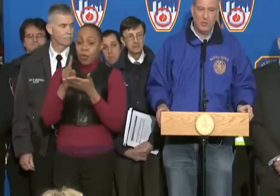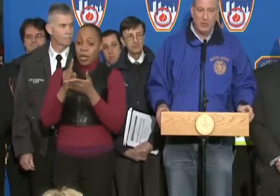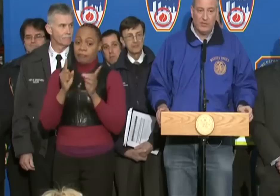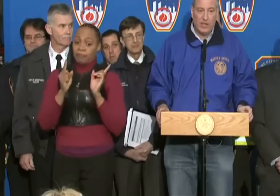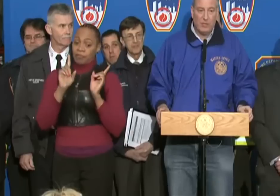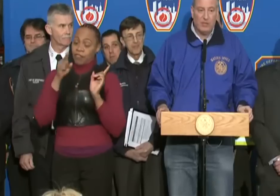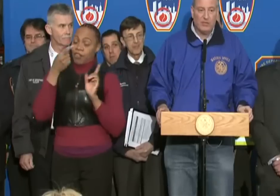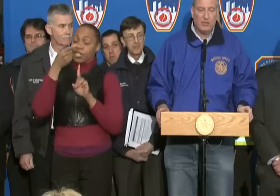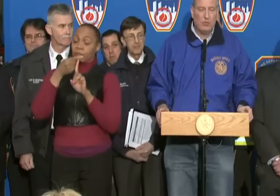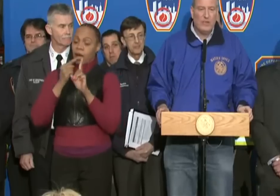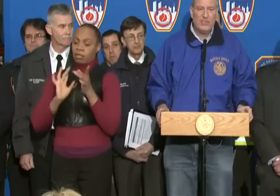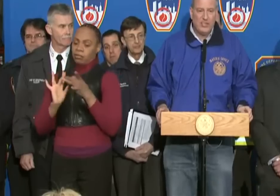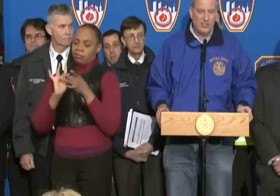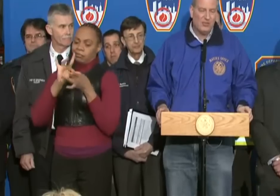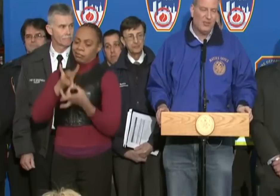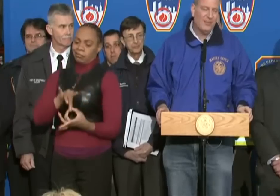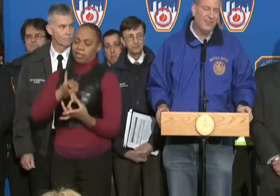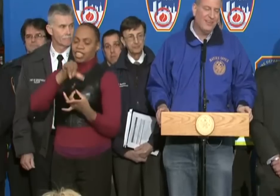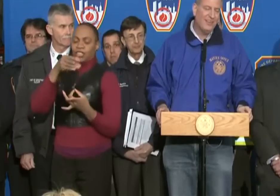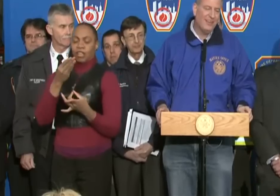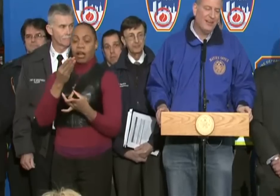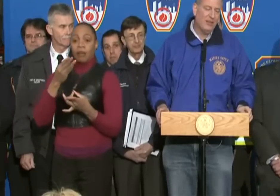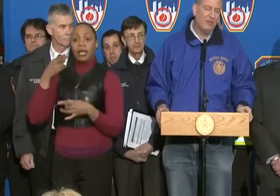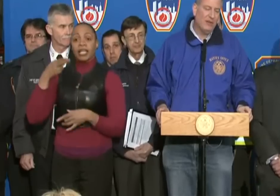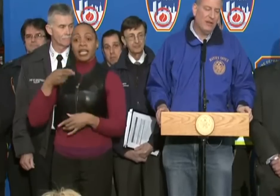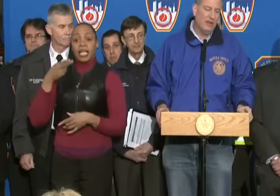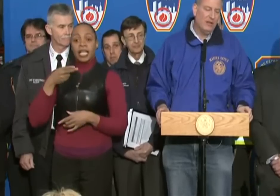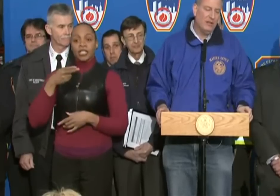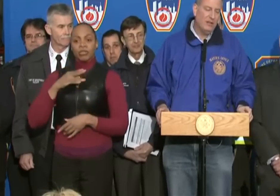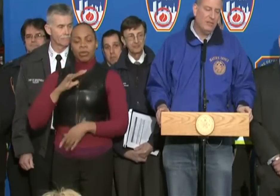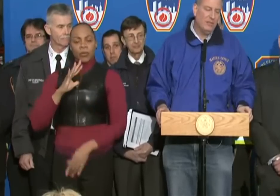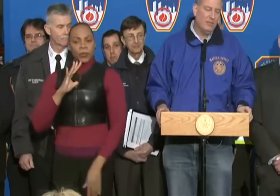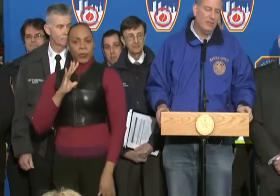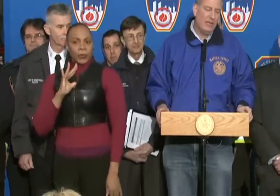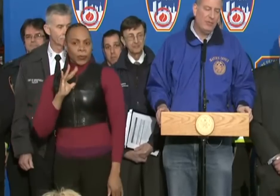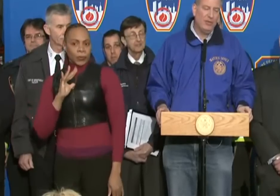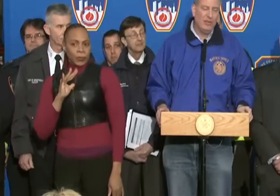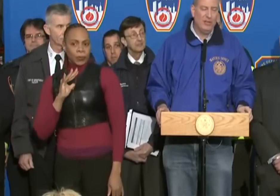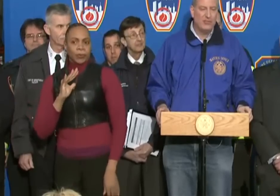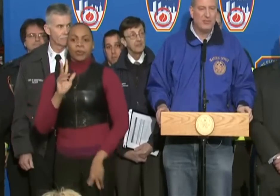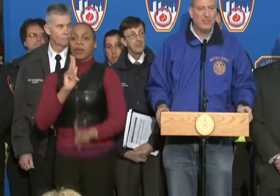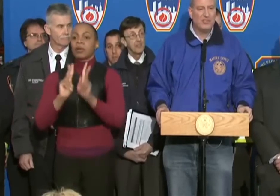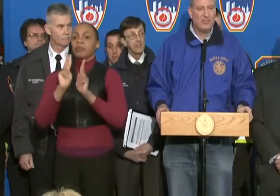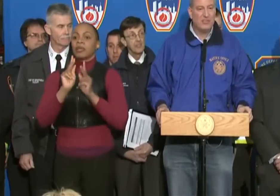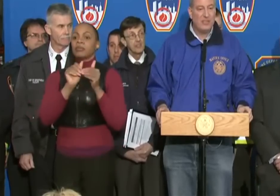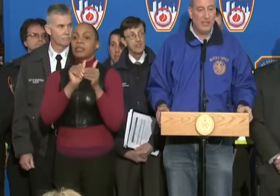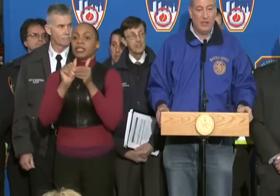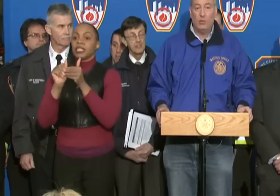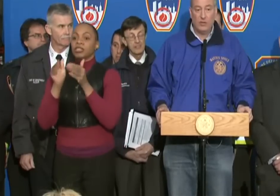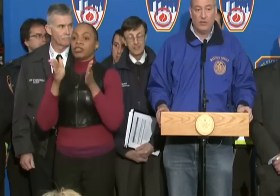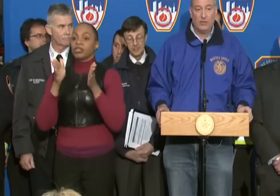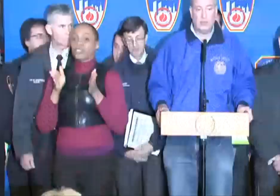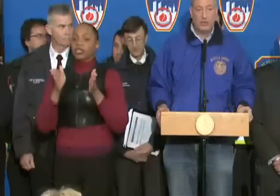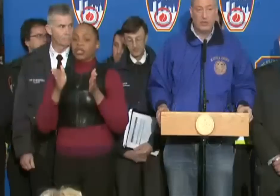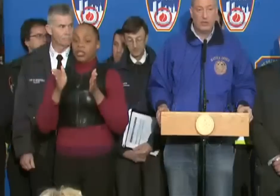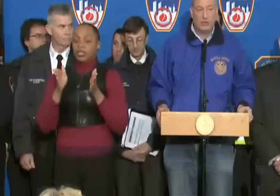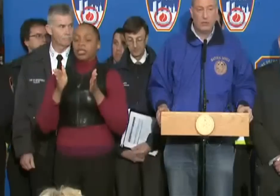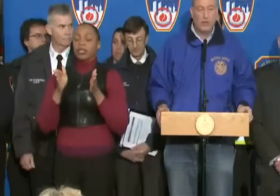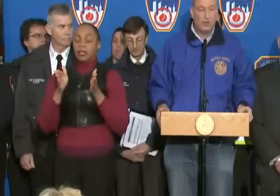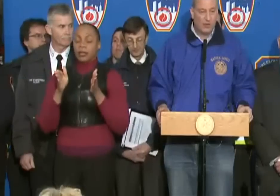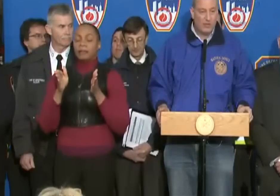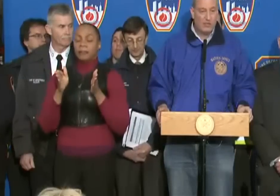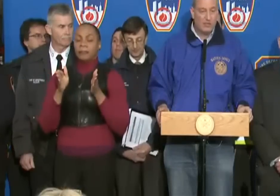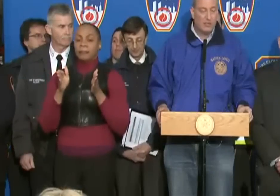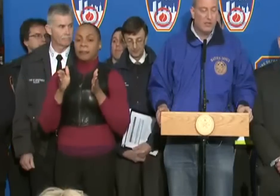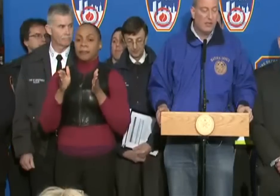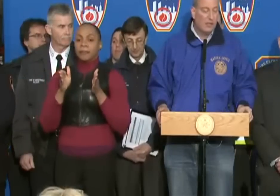it does come with the job. And there's a rich history of people in leadership positions dealing with